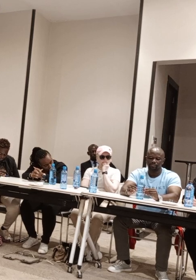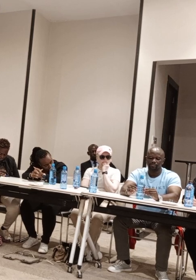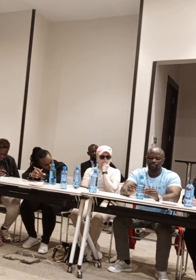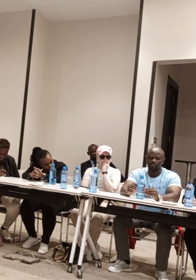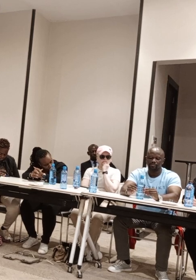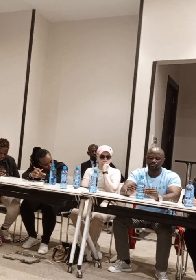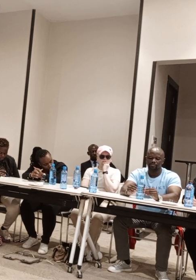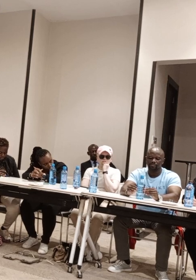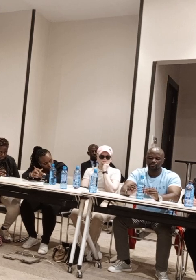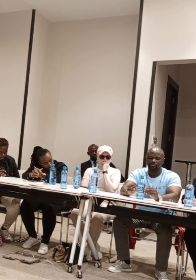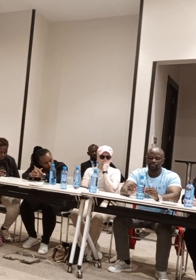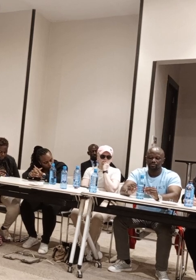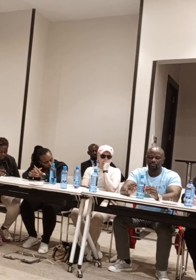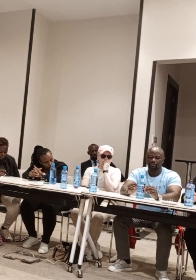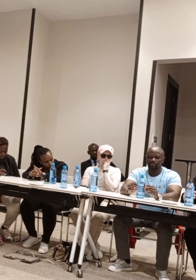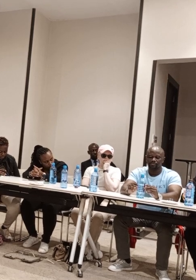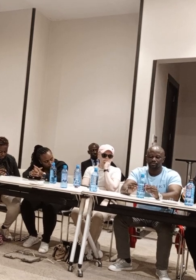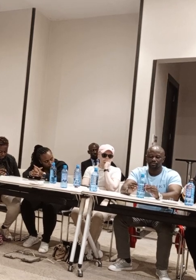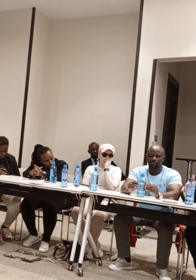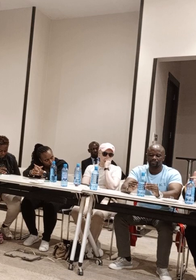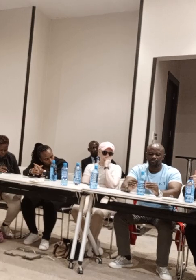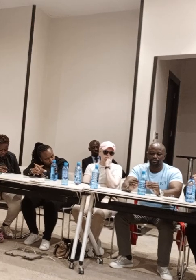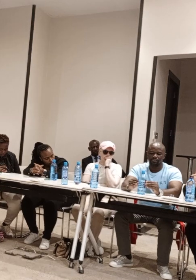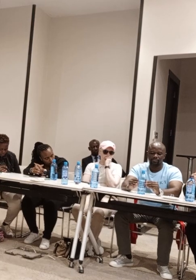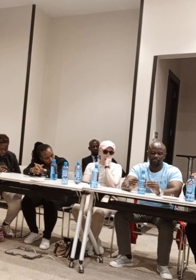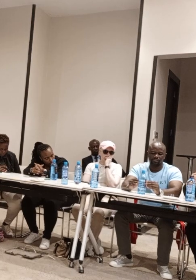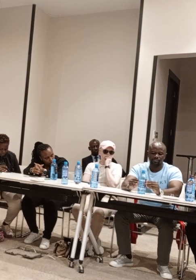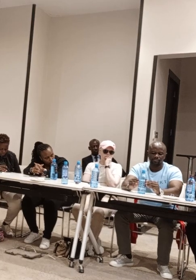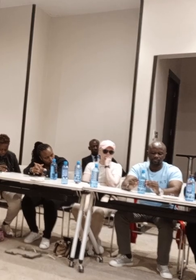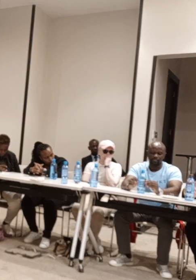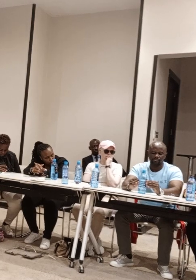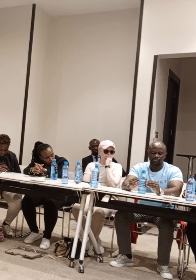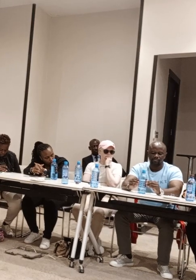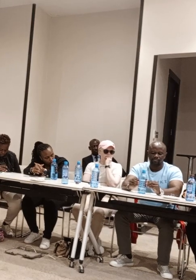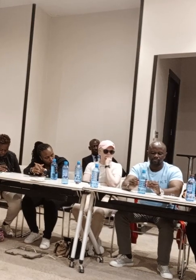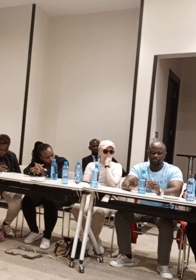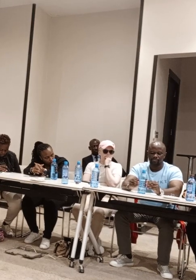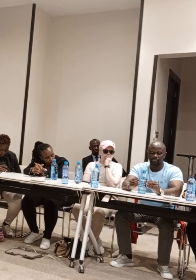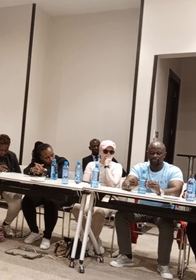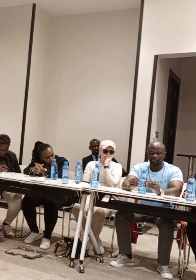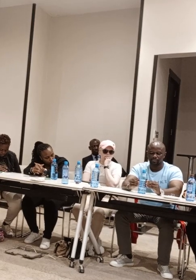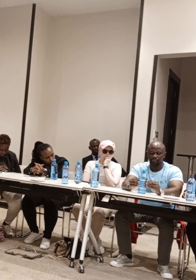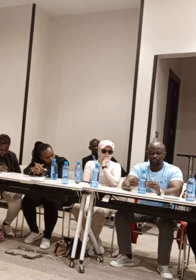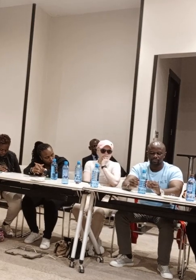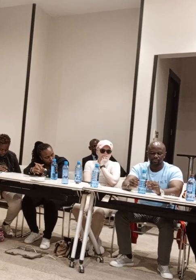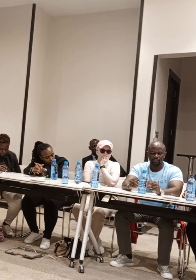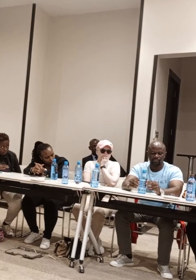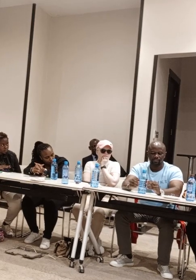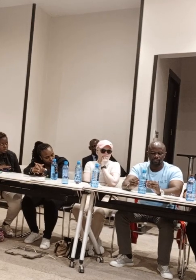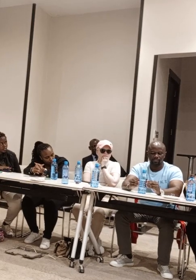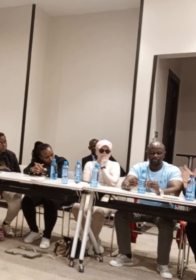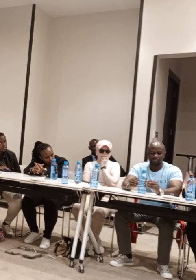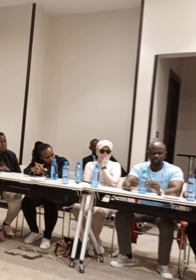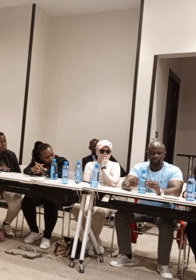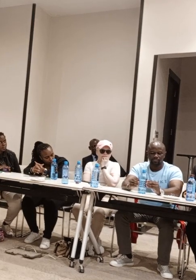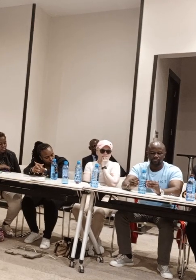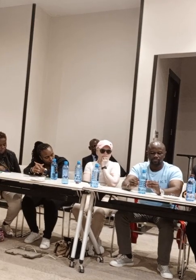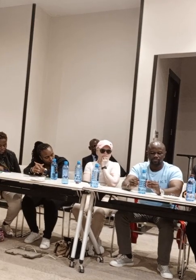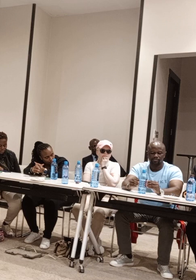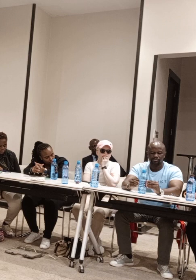Kuria, and we have a handshake at Parliament with Junet to Sameher. I